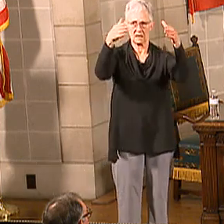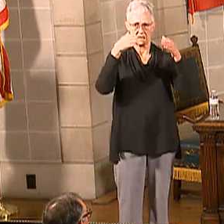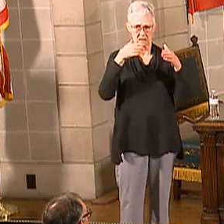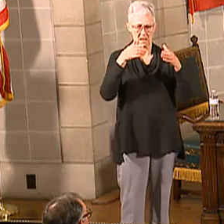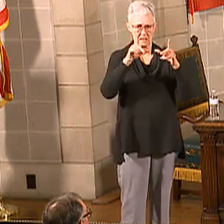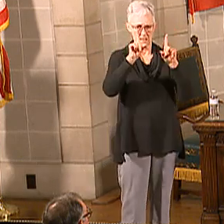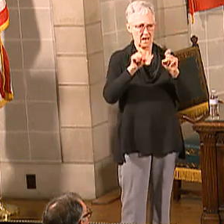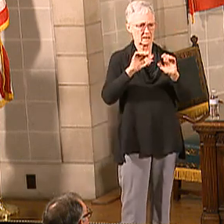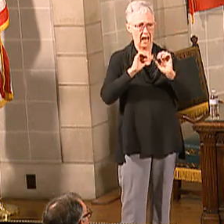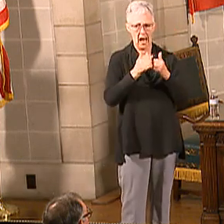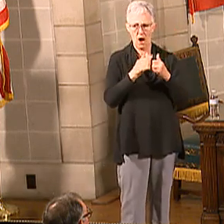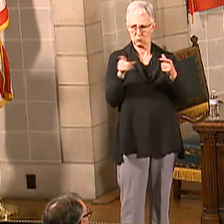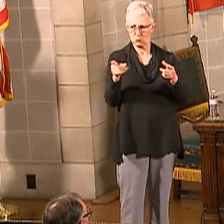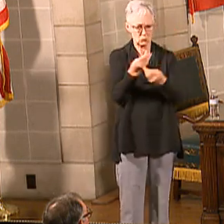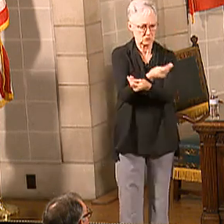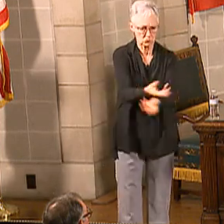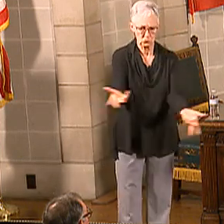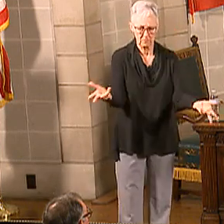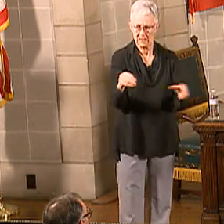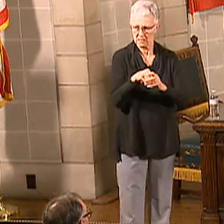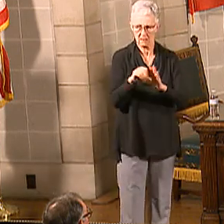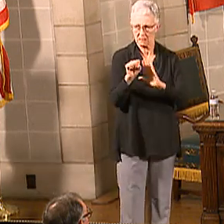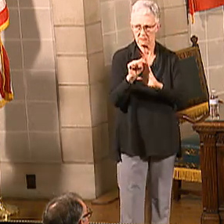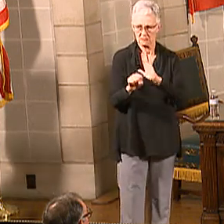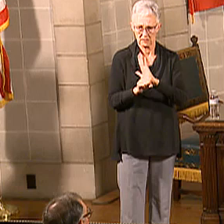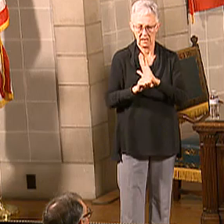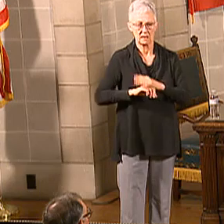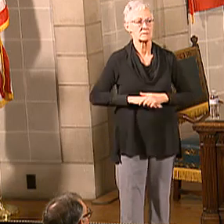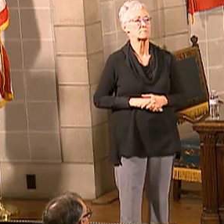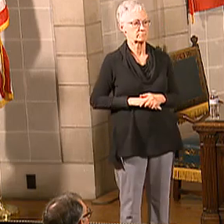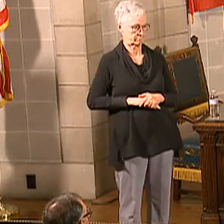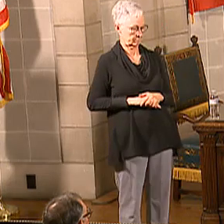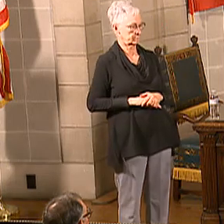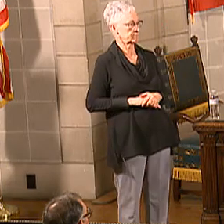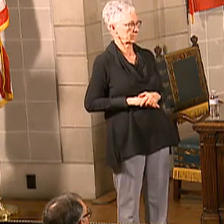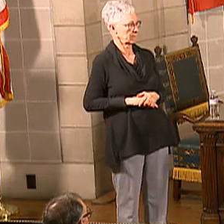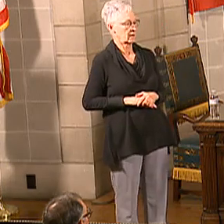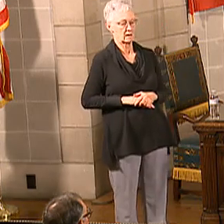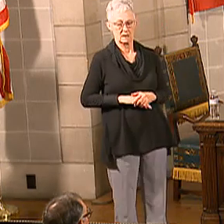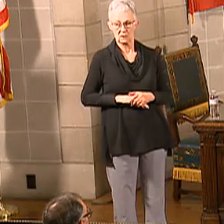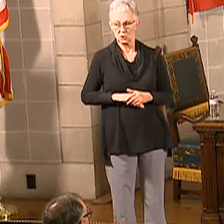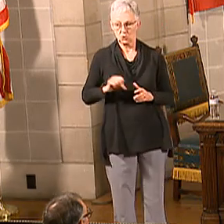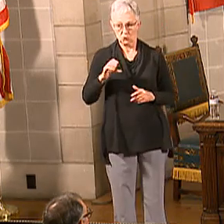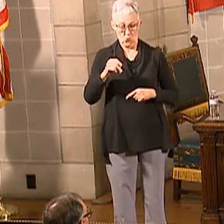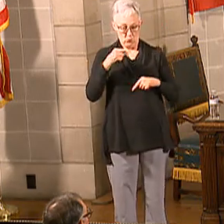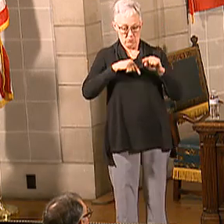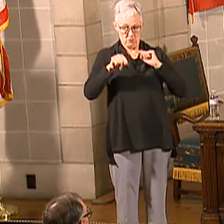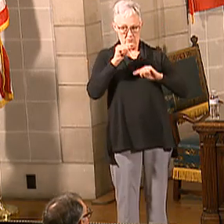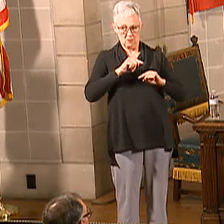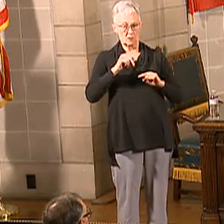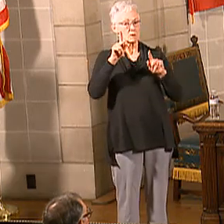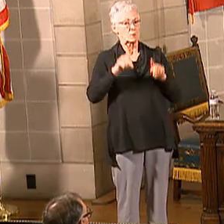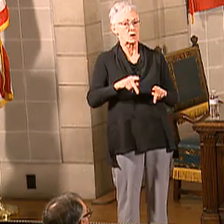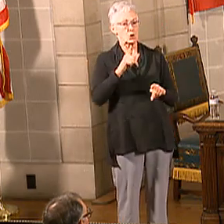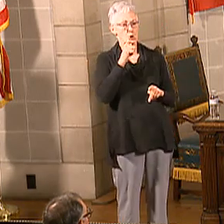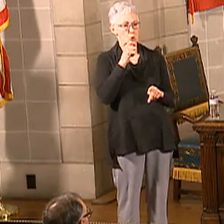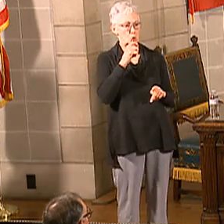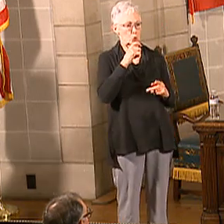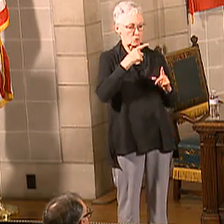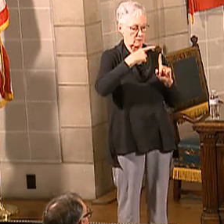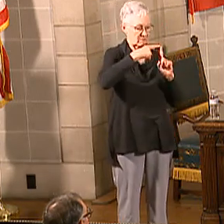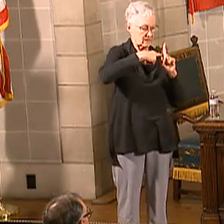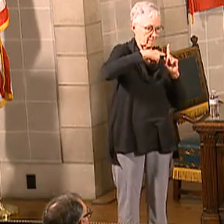just kind of hit upon some of those points I hit before. So if, again, you've got those symptoms, those flu-like symptoms, you've got the cough, you've got the shortness of breath, you've got the